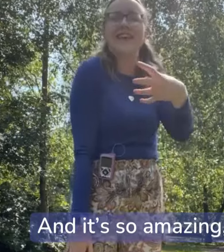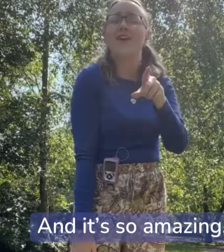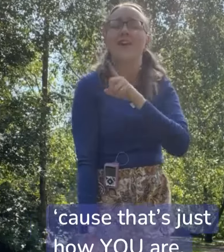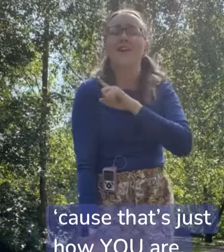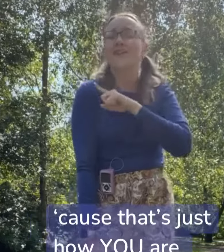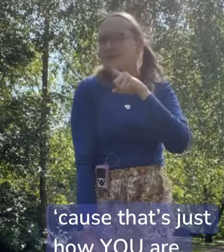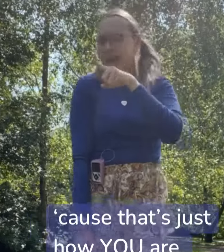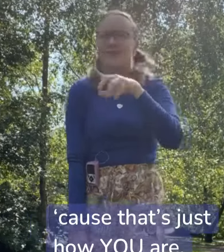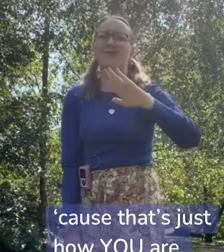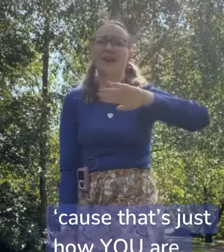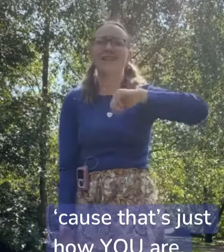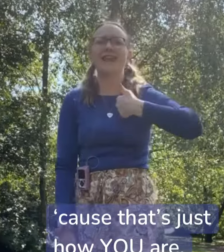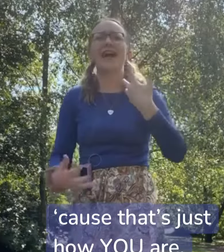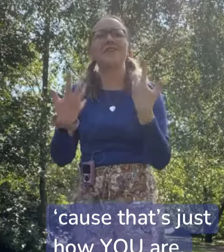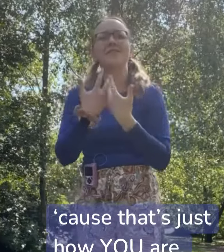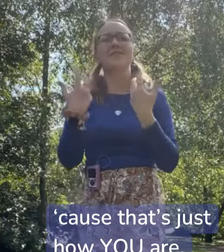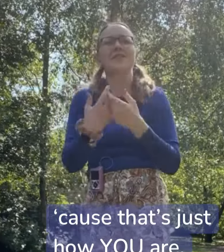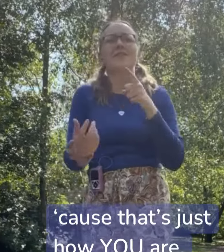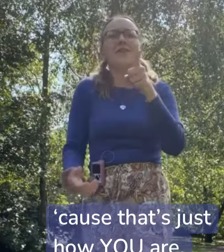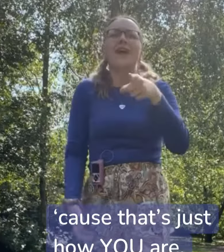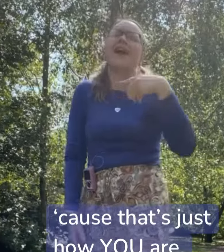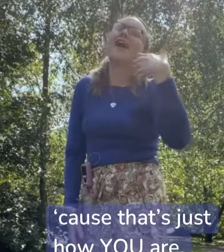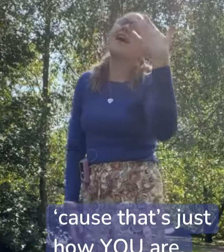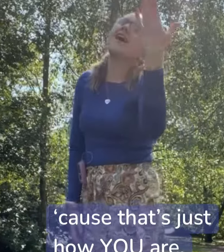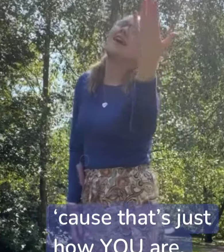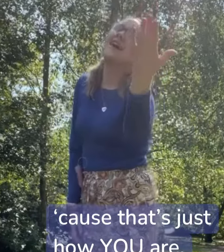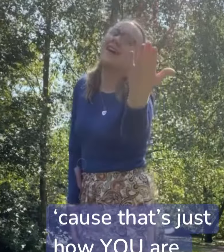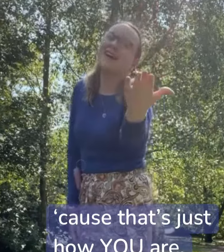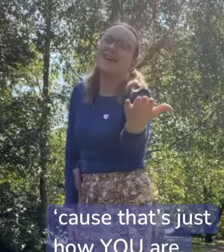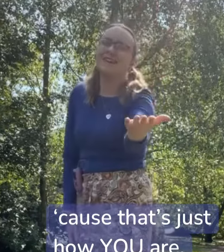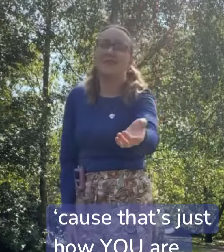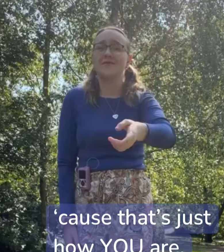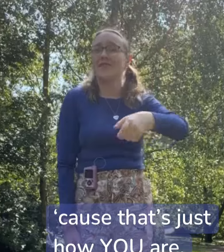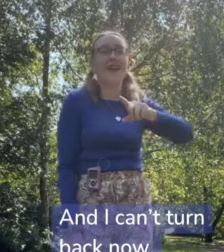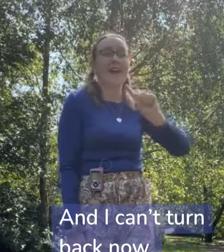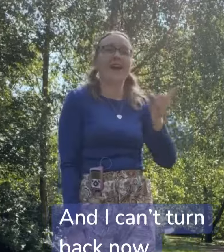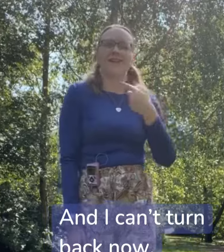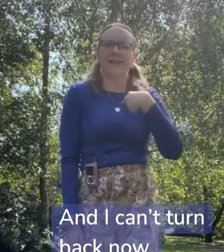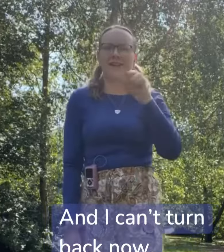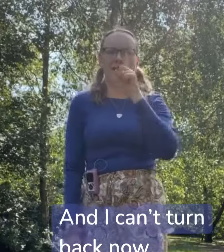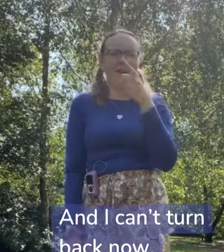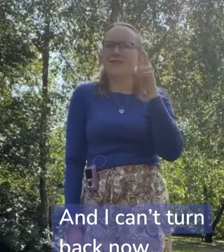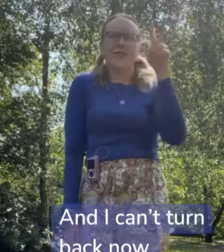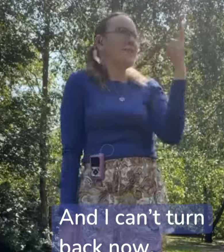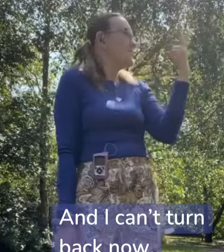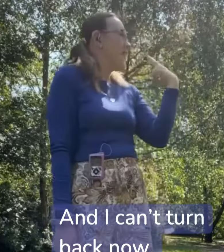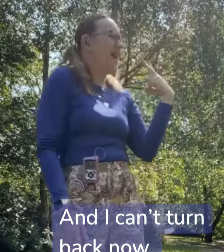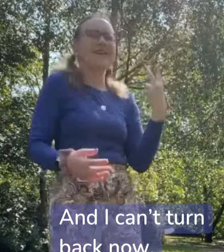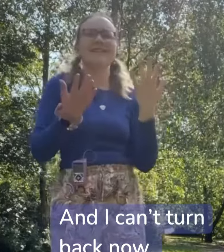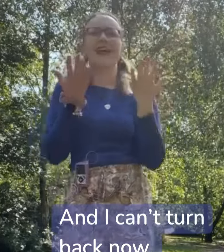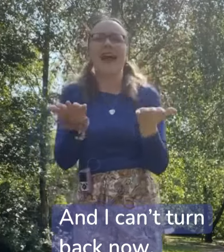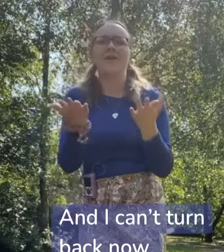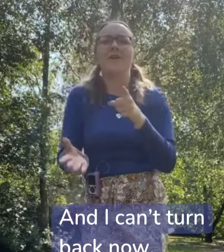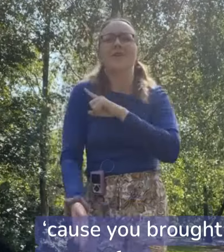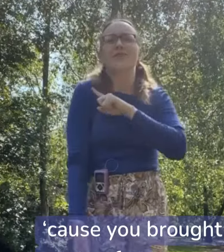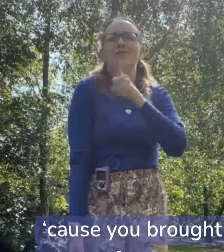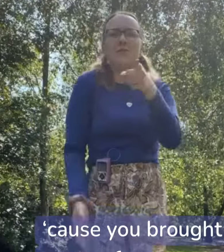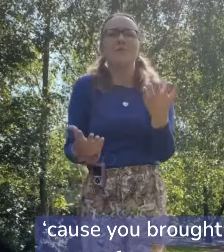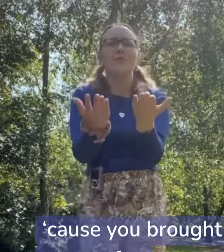cause that's just how you are And I can't turn back now, cause you brought